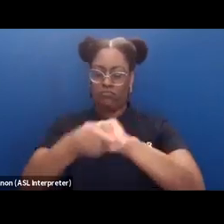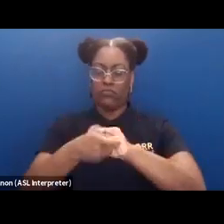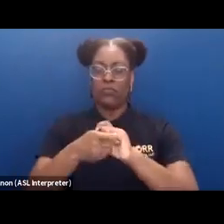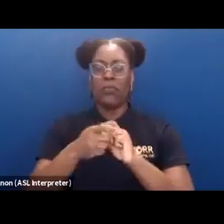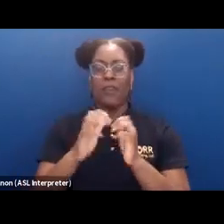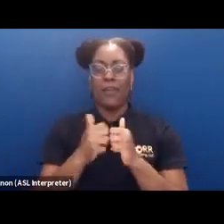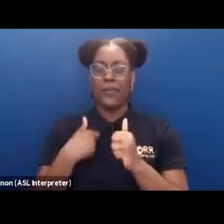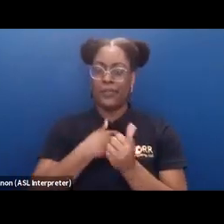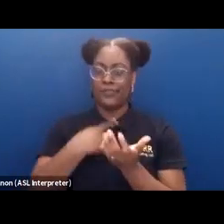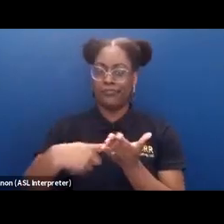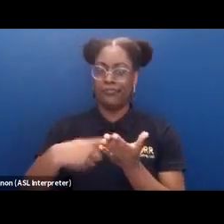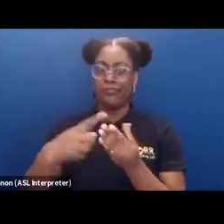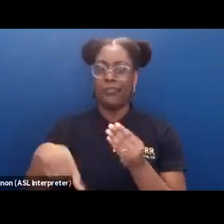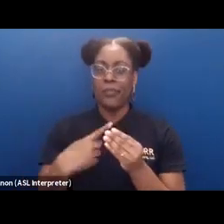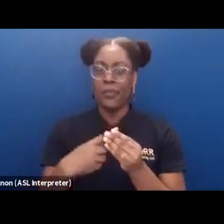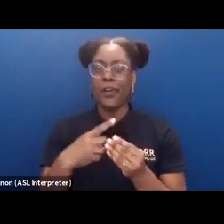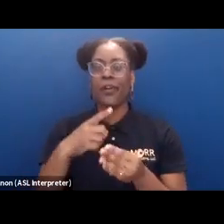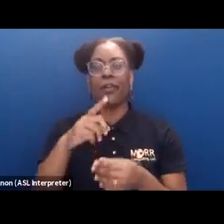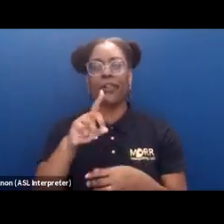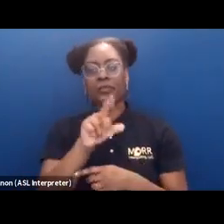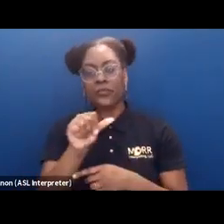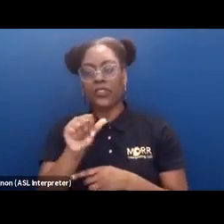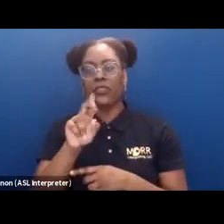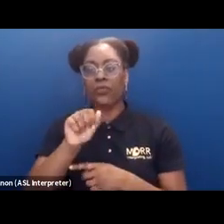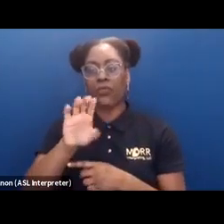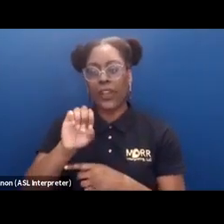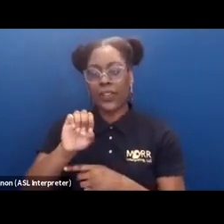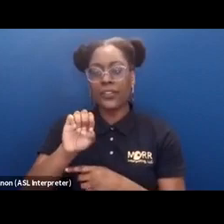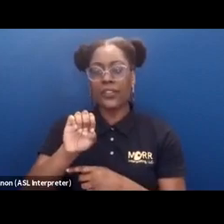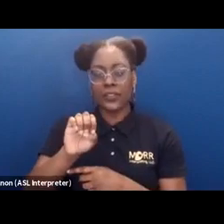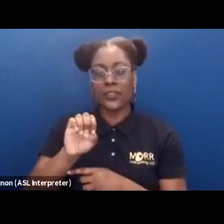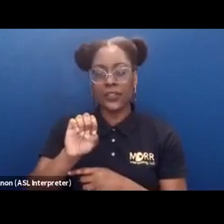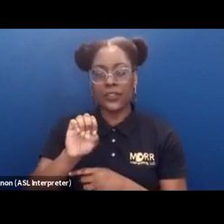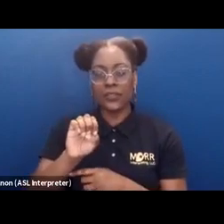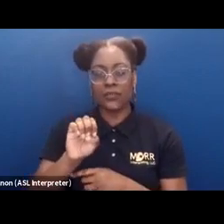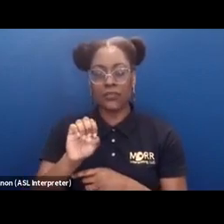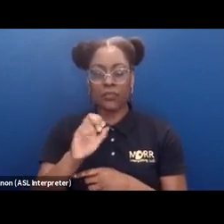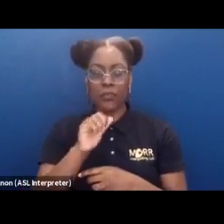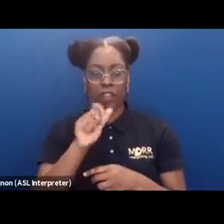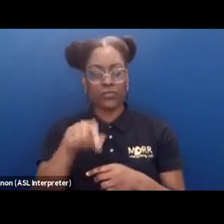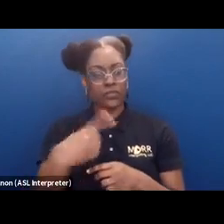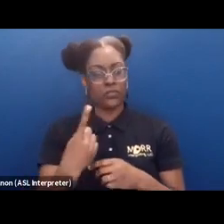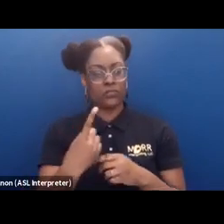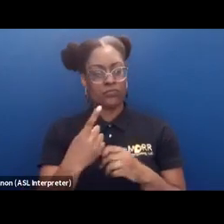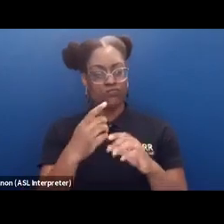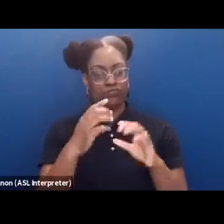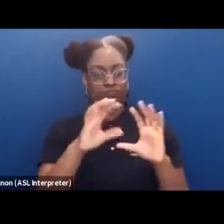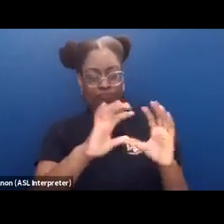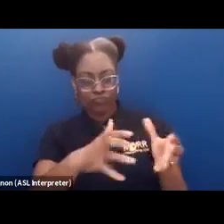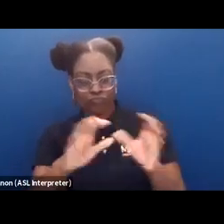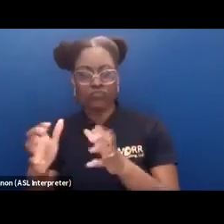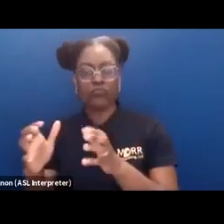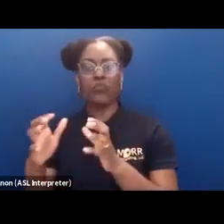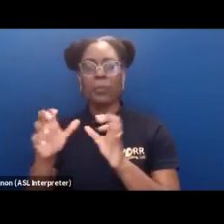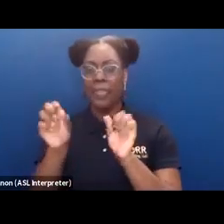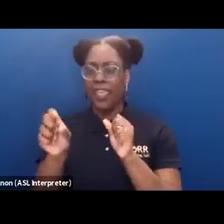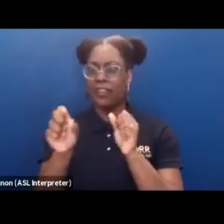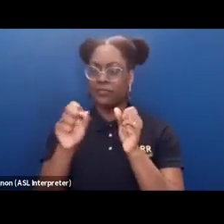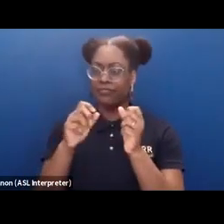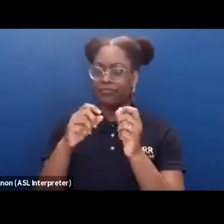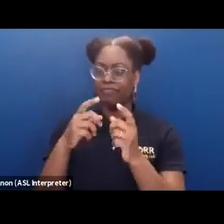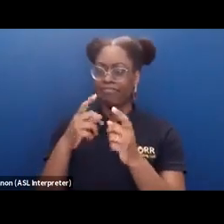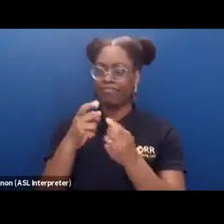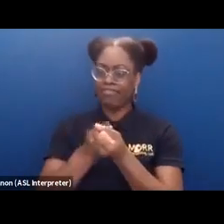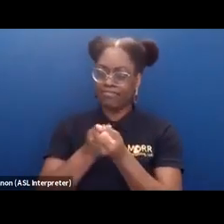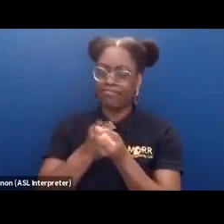race as categories or identities that both affirm but can also, based on an